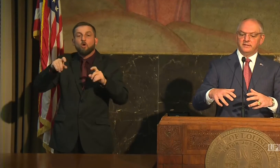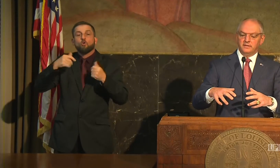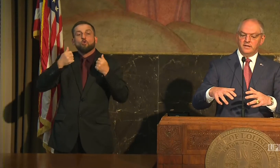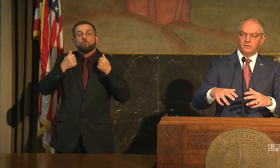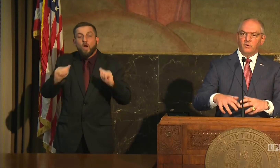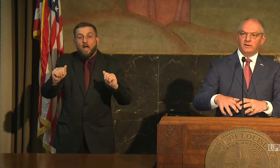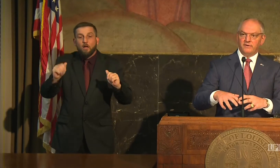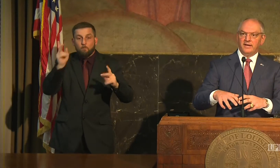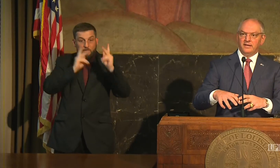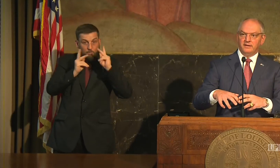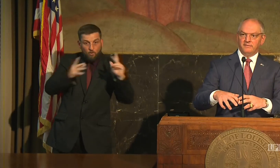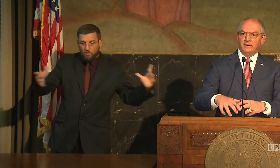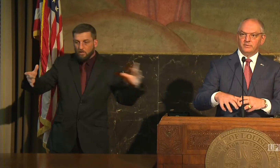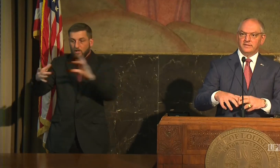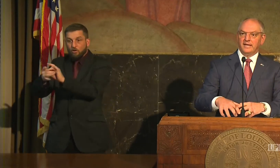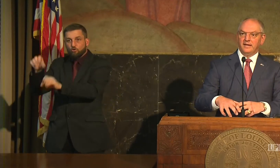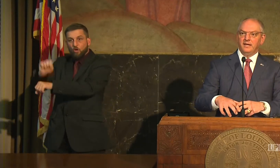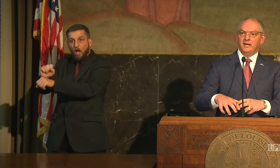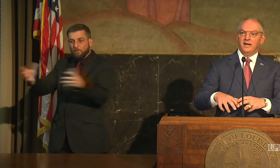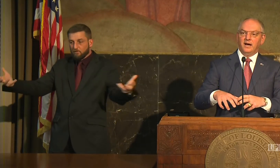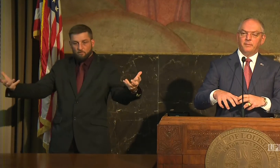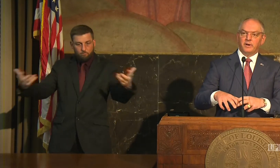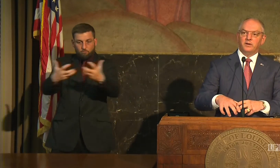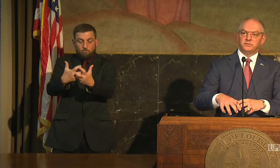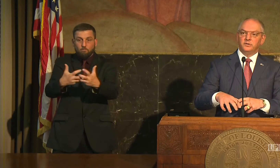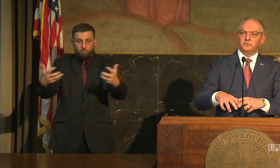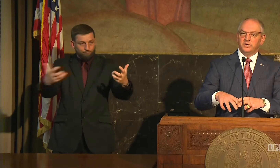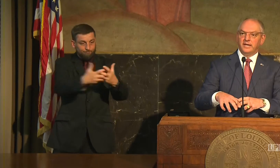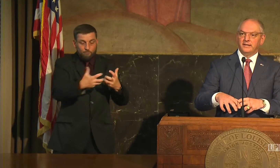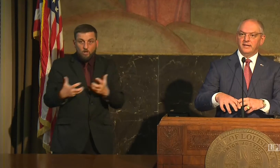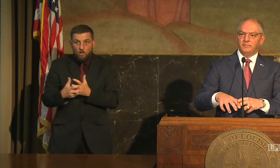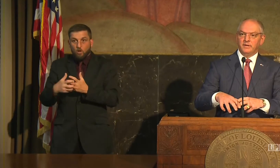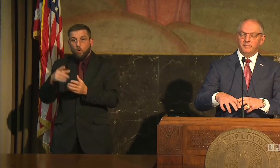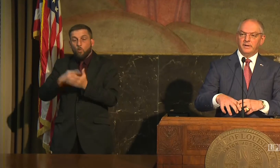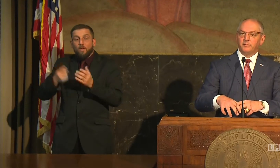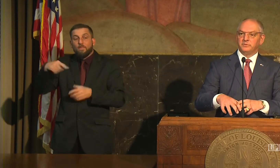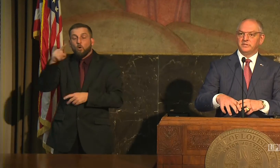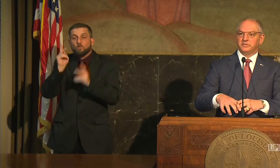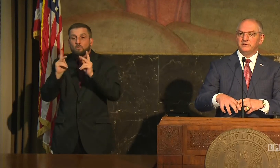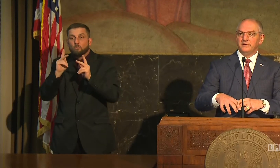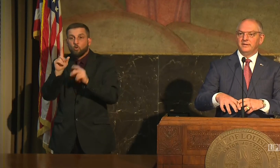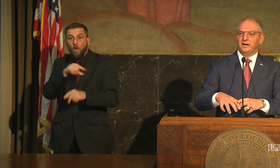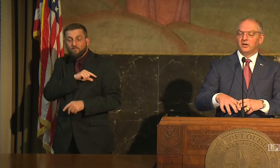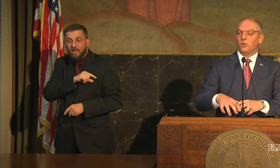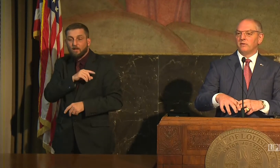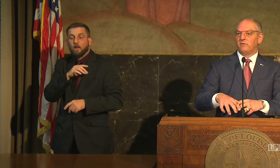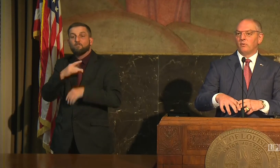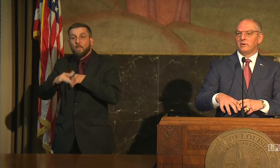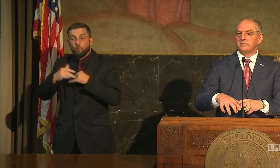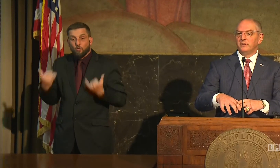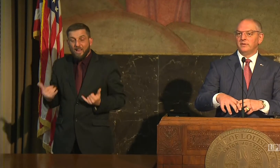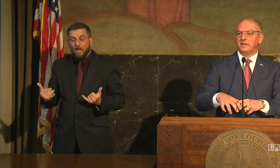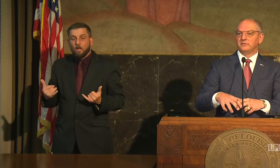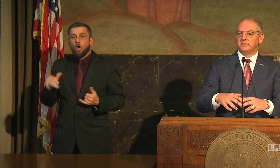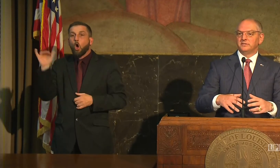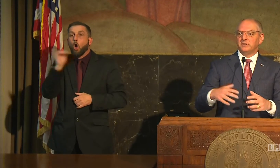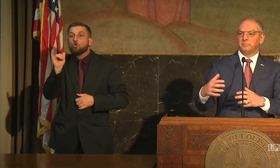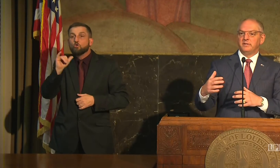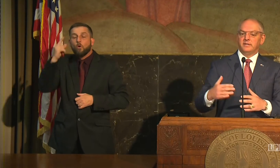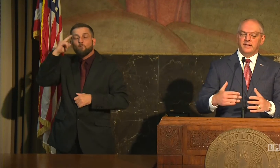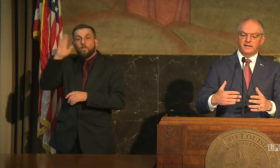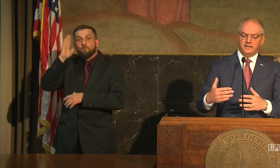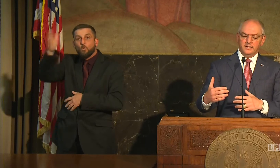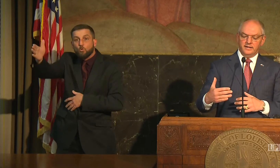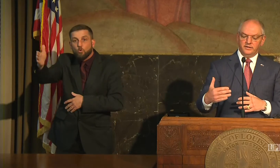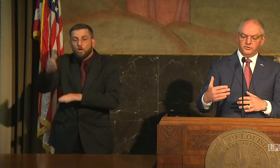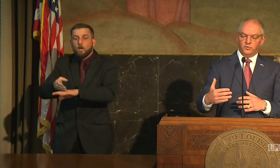to the extent that they are qualified and available today, but also to get them in a better position going forward, so that it's